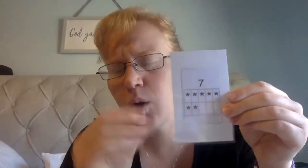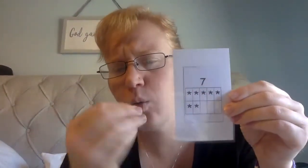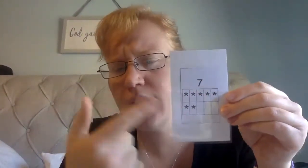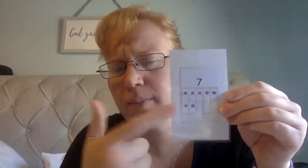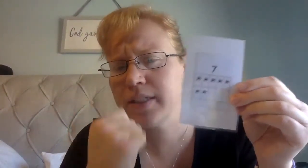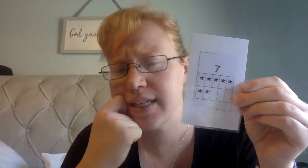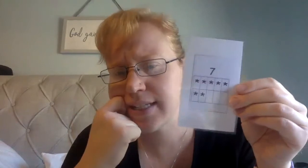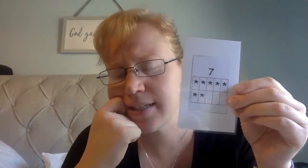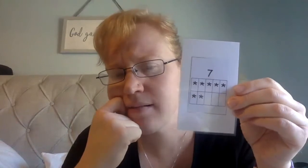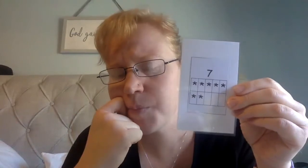What number is this?